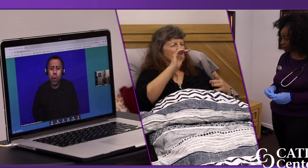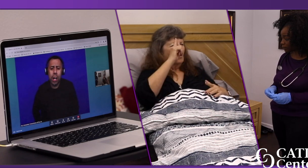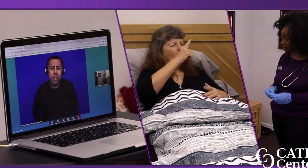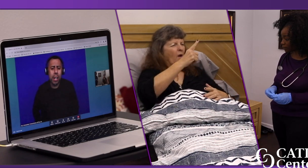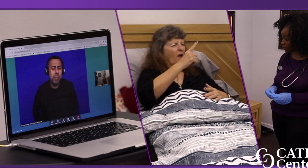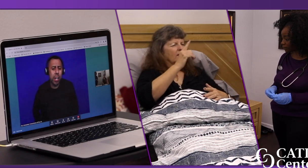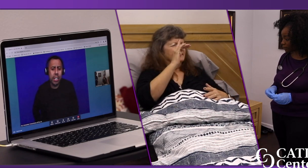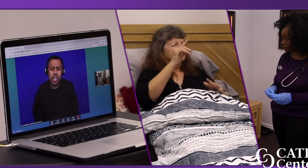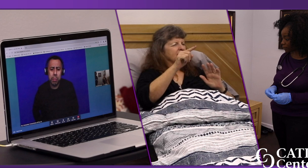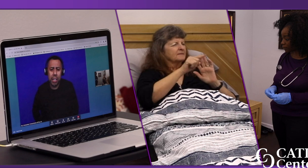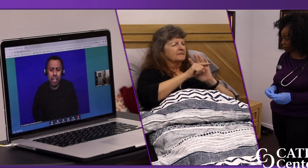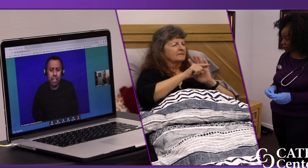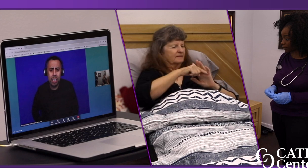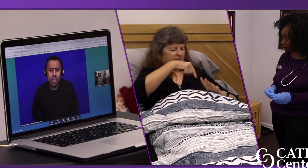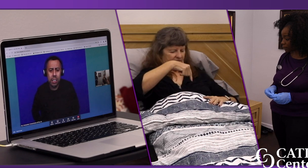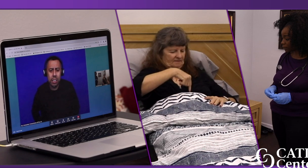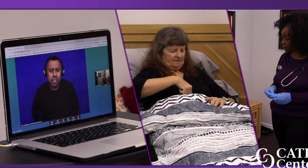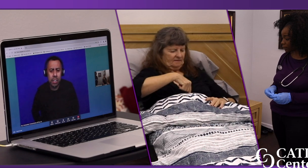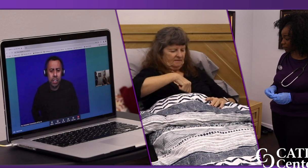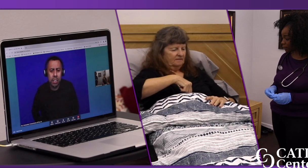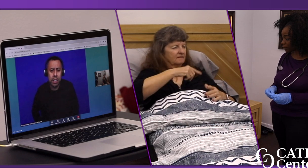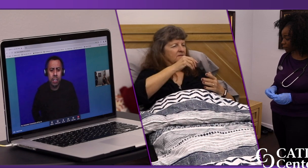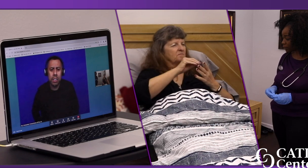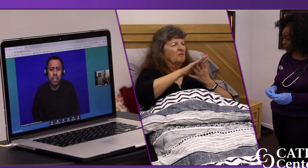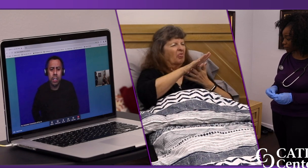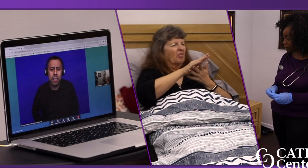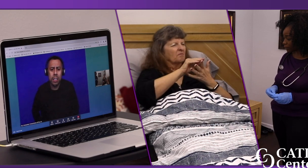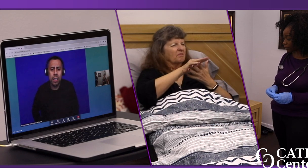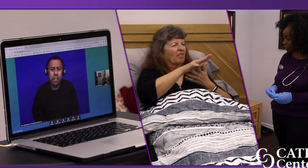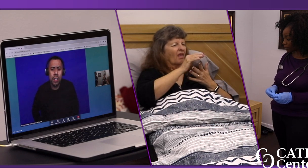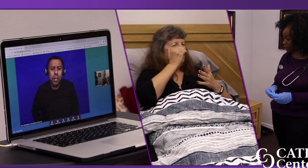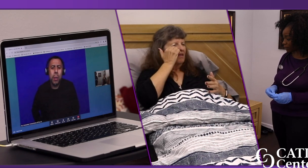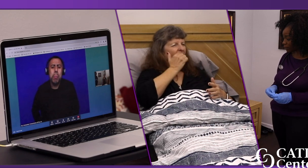No, I'm not in any pain.